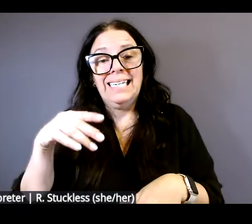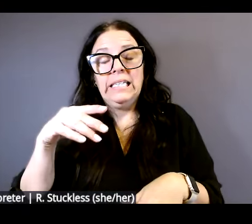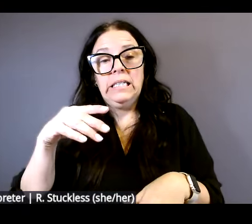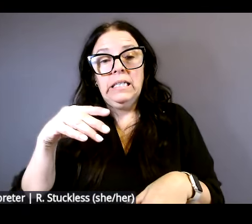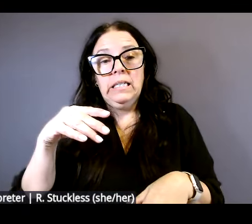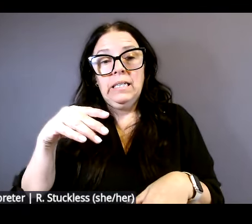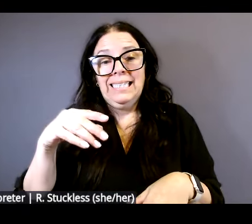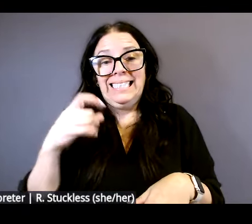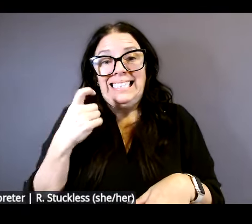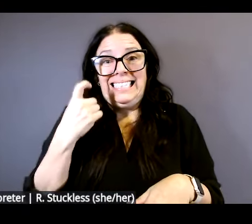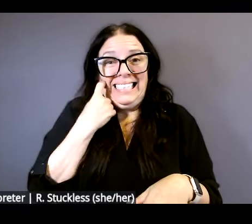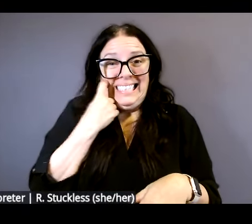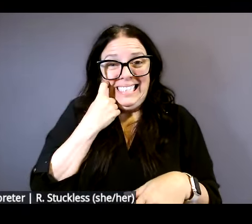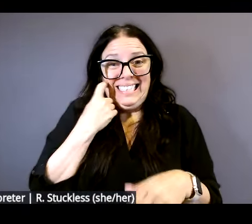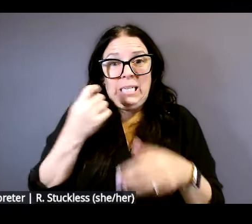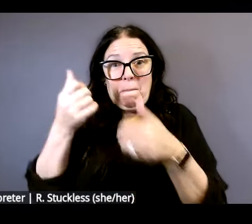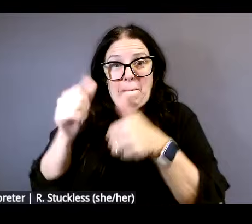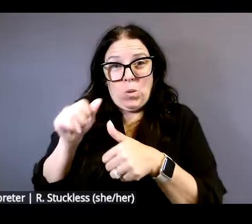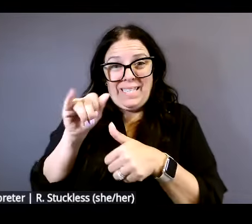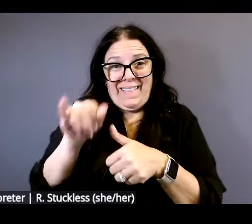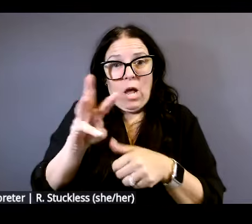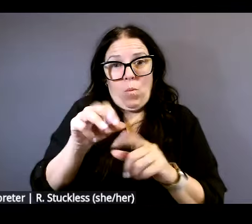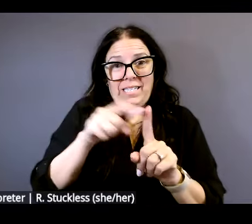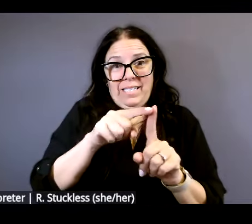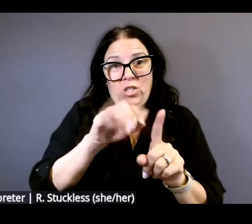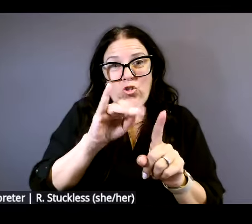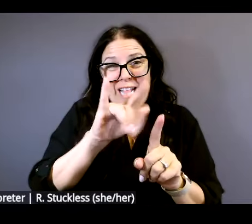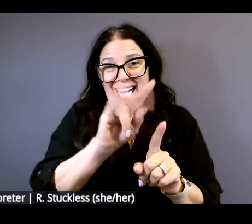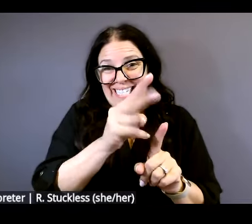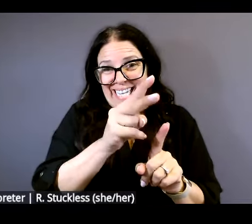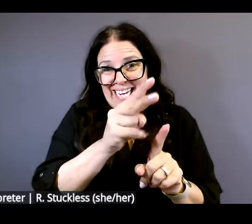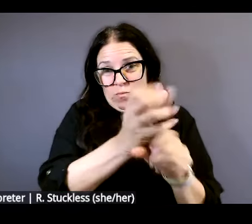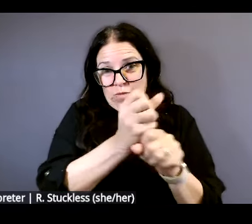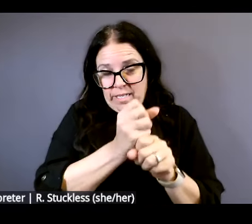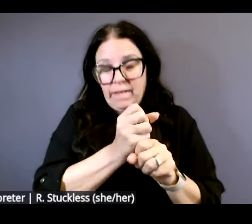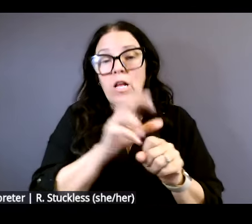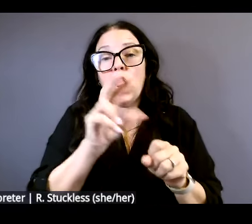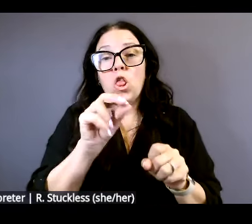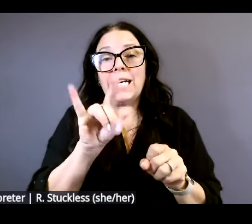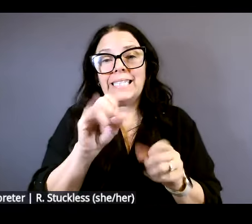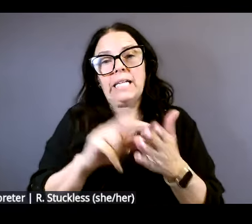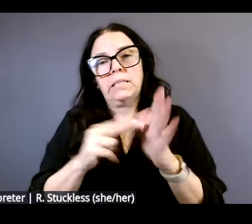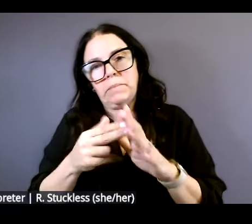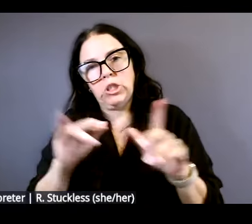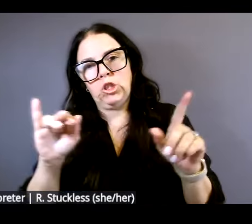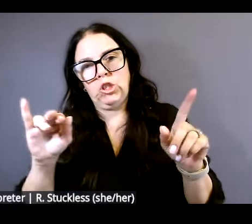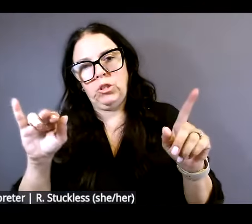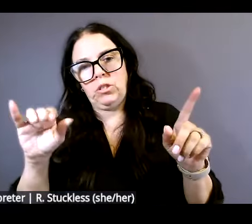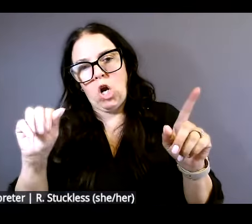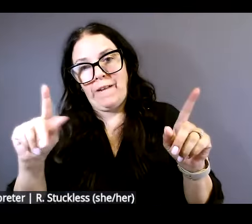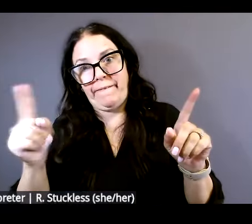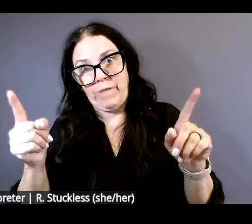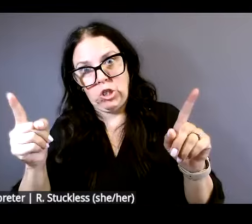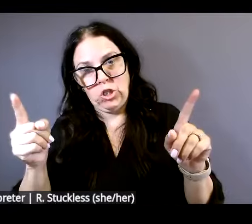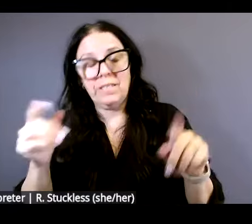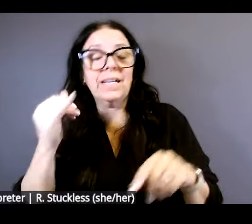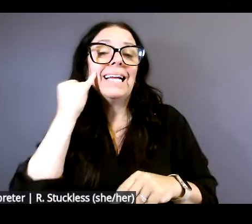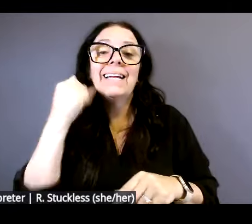July 2nd, 30 days from that is August 1st. If we go by the date in the board's motion, which